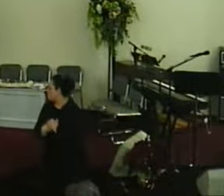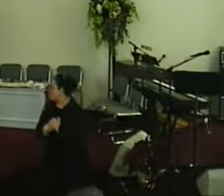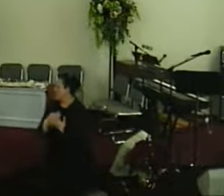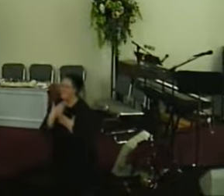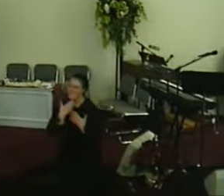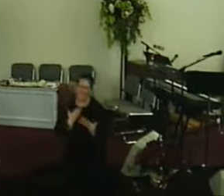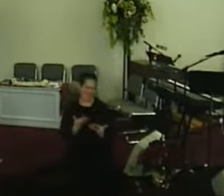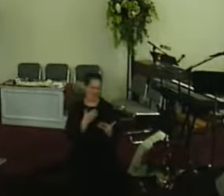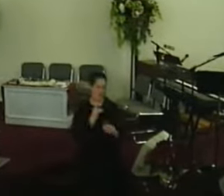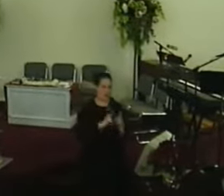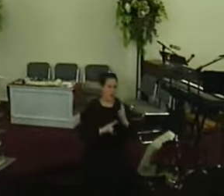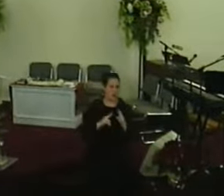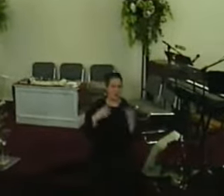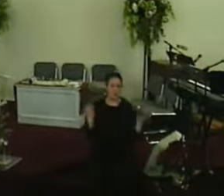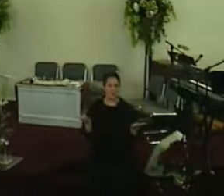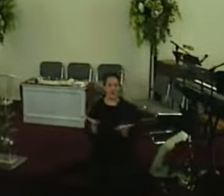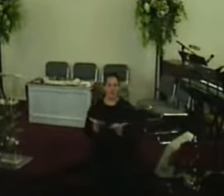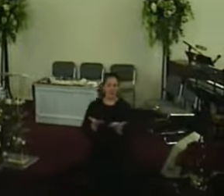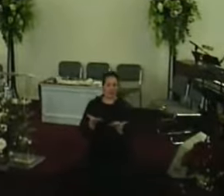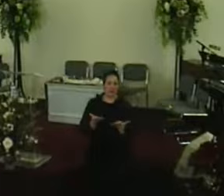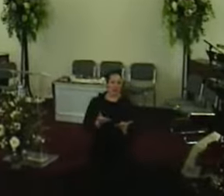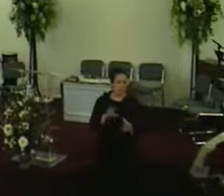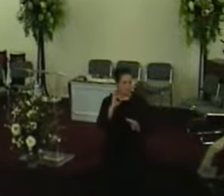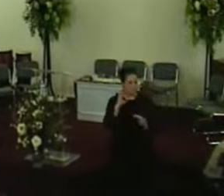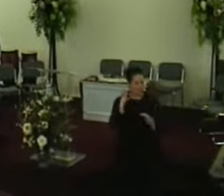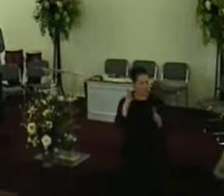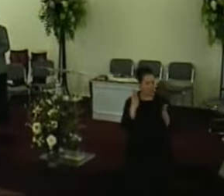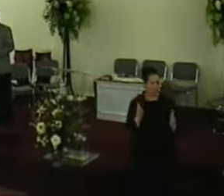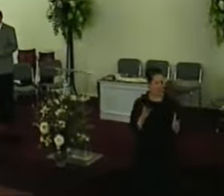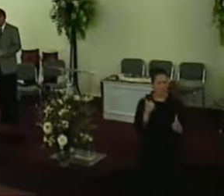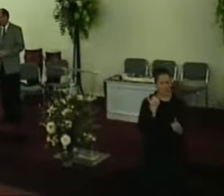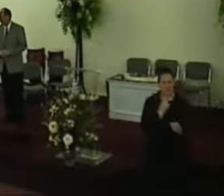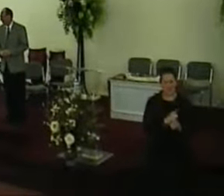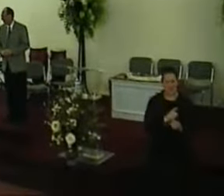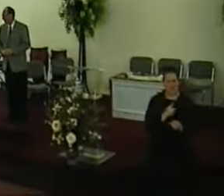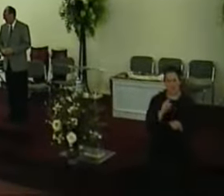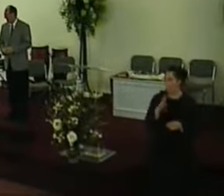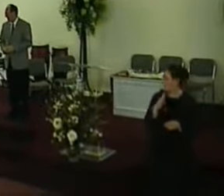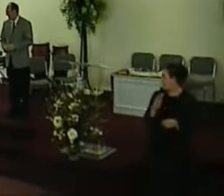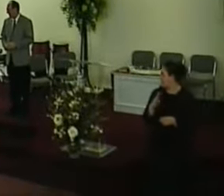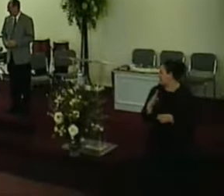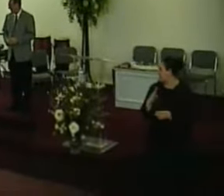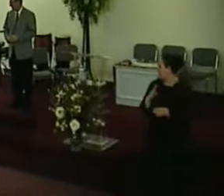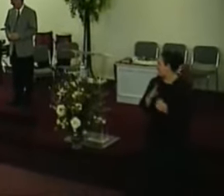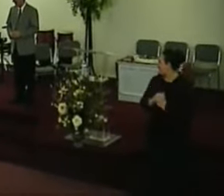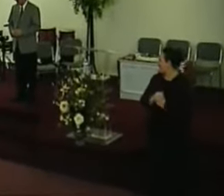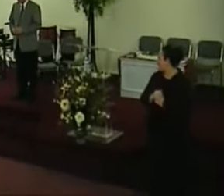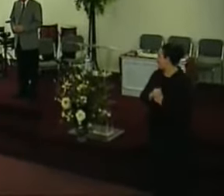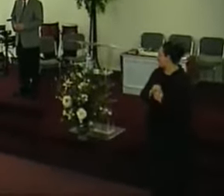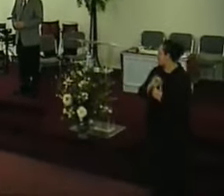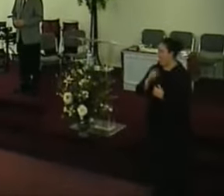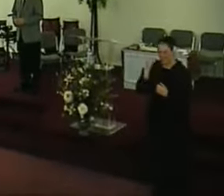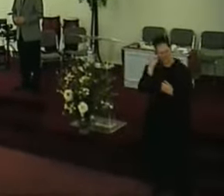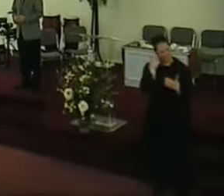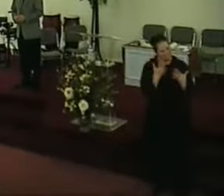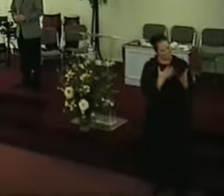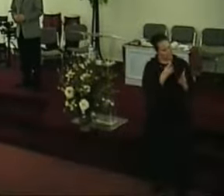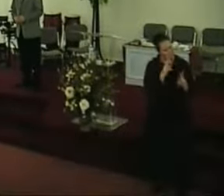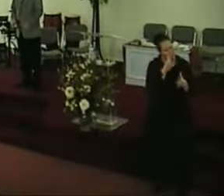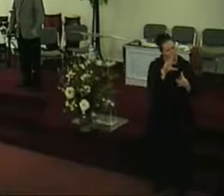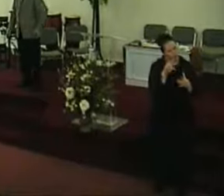Thank you. It's an honor to be here. We give honor to Pastor and Sister Billingsley. And I'm thinking it's closer to 30 years, maybe,